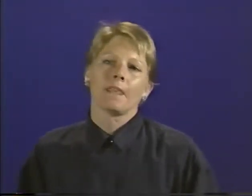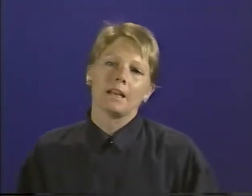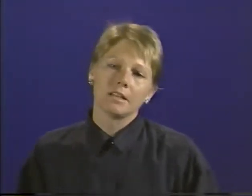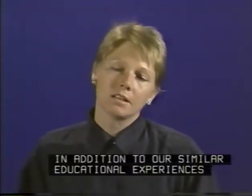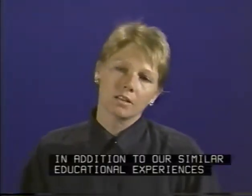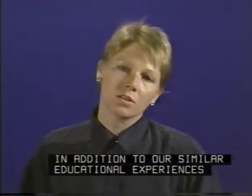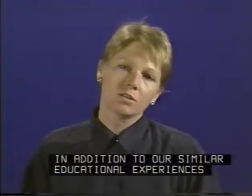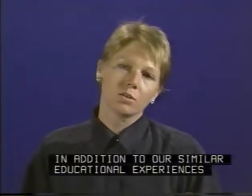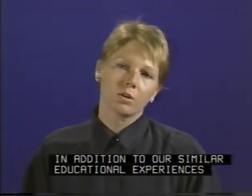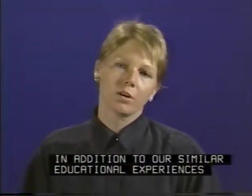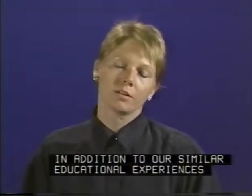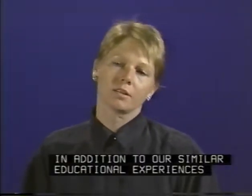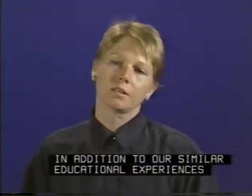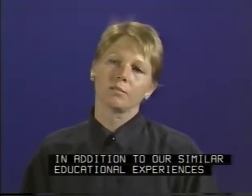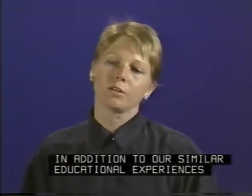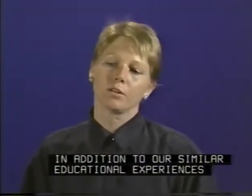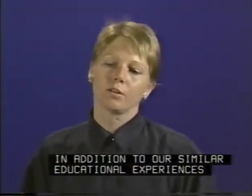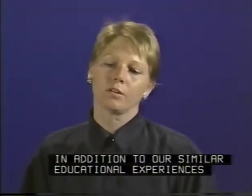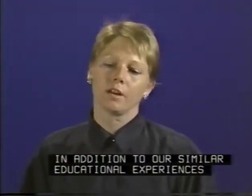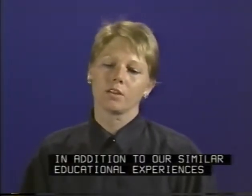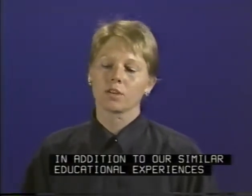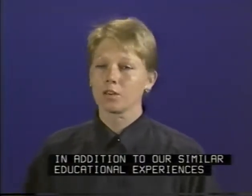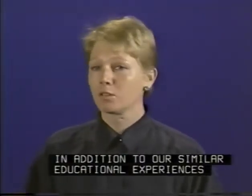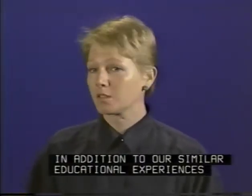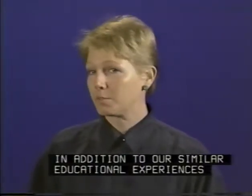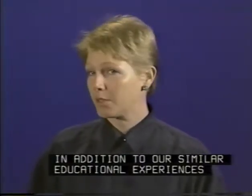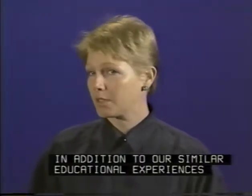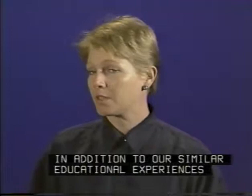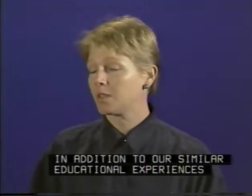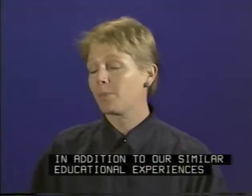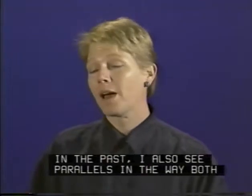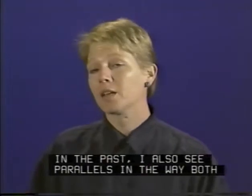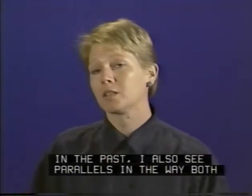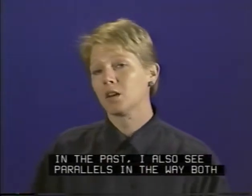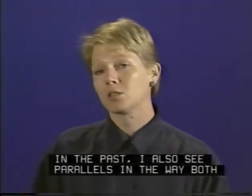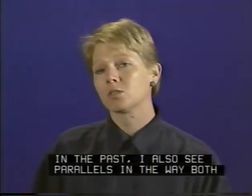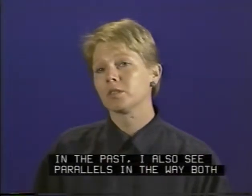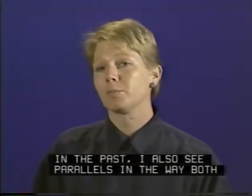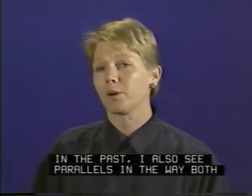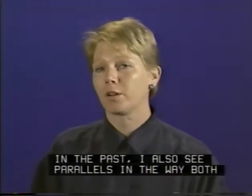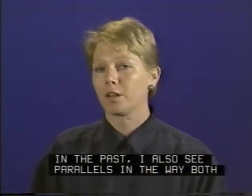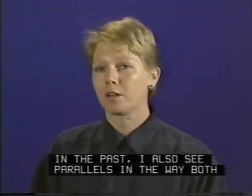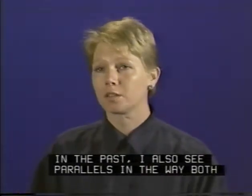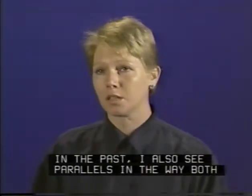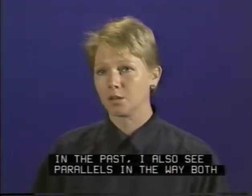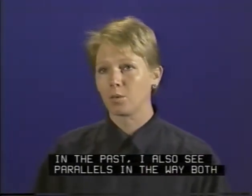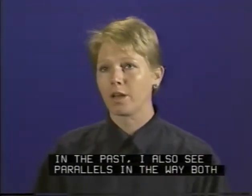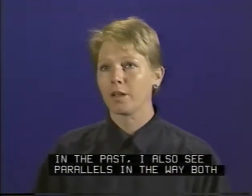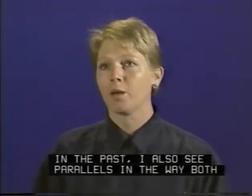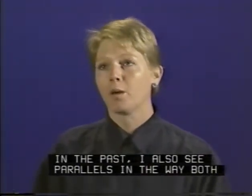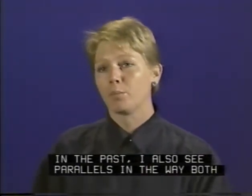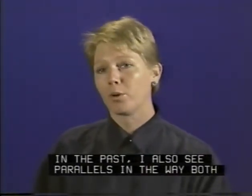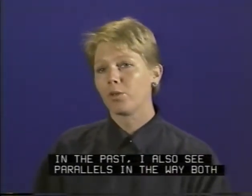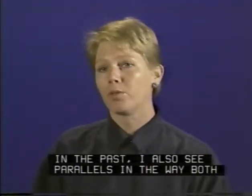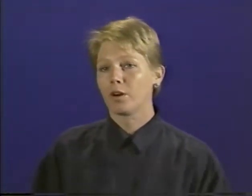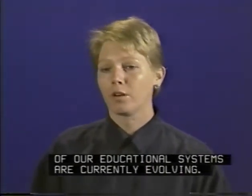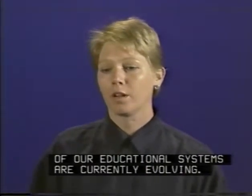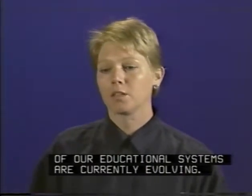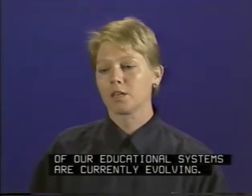In addition to our similar educational experiences in the past, I also see parallels in the way both of our